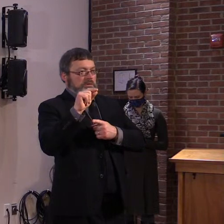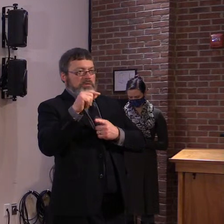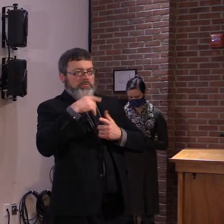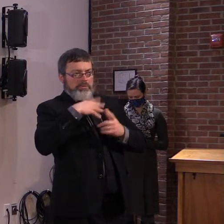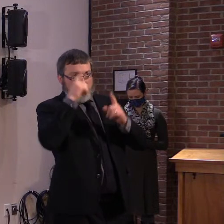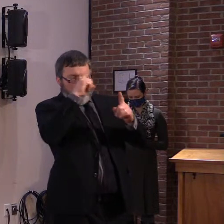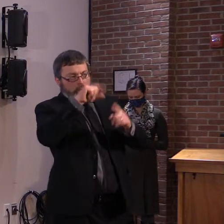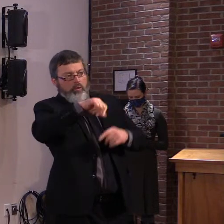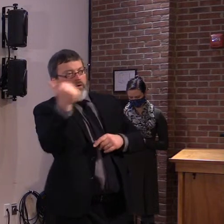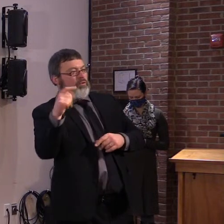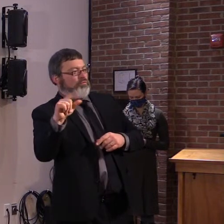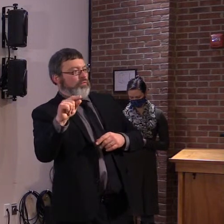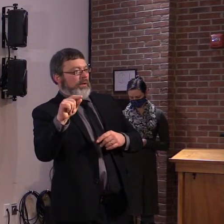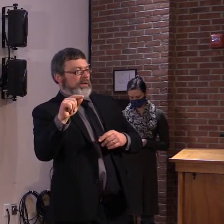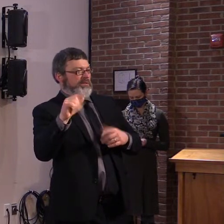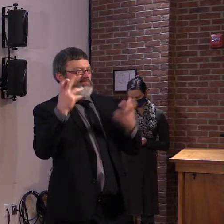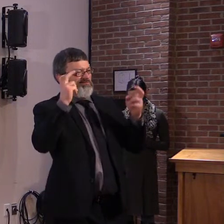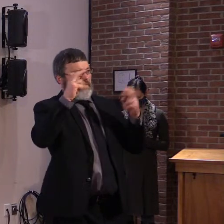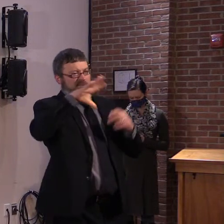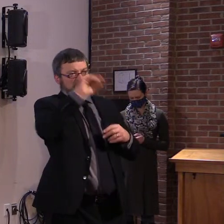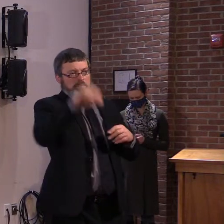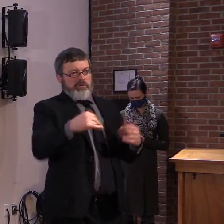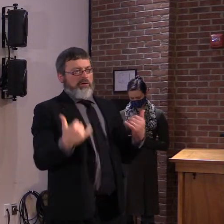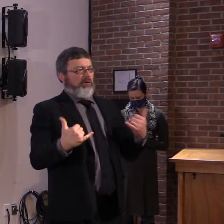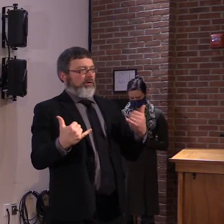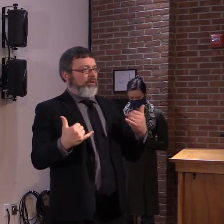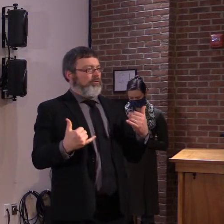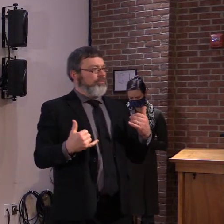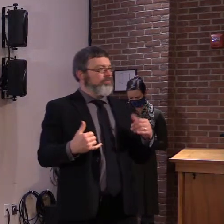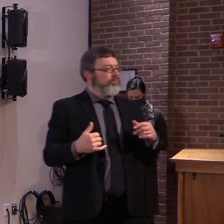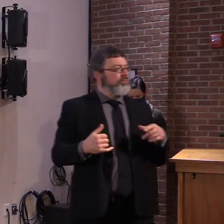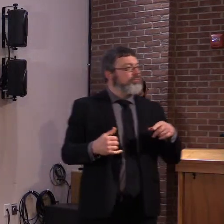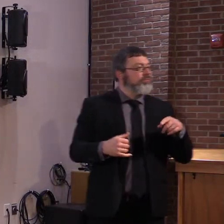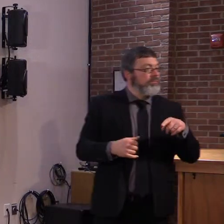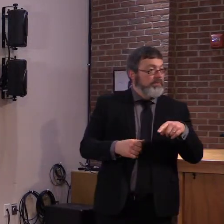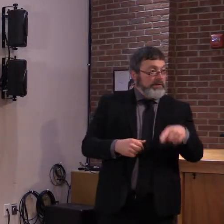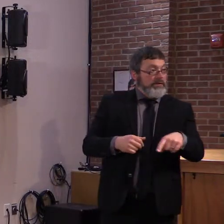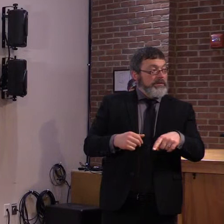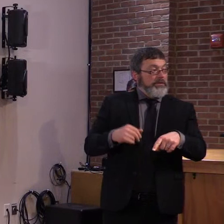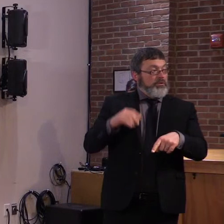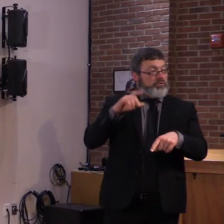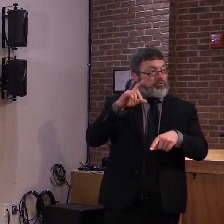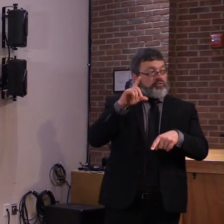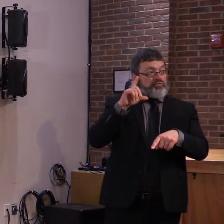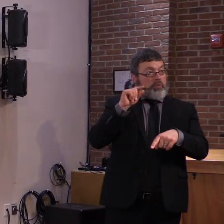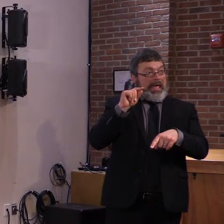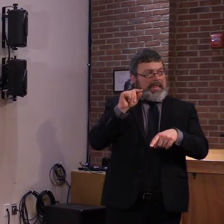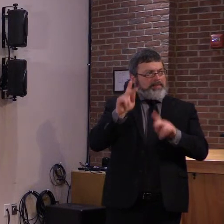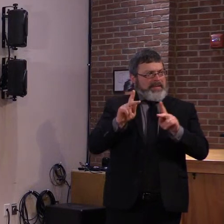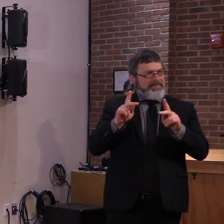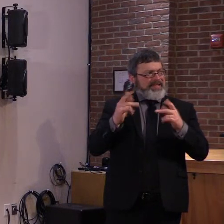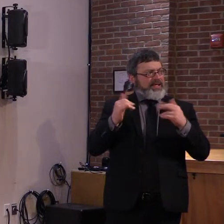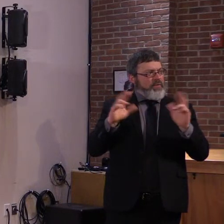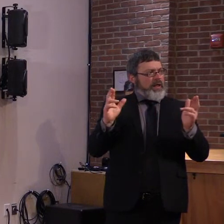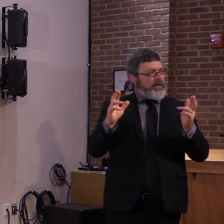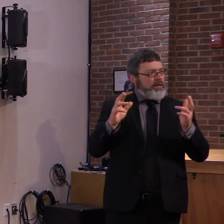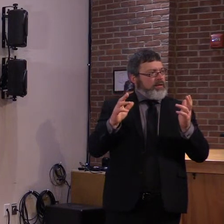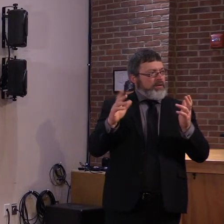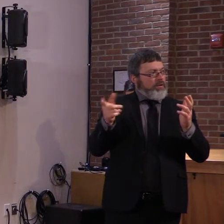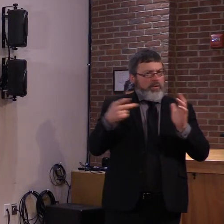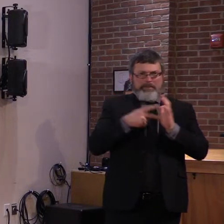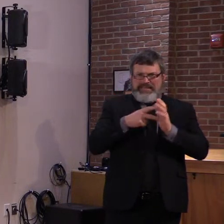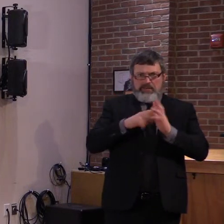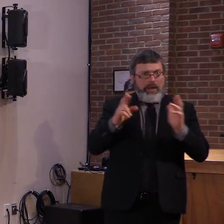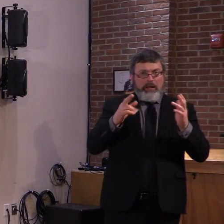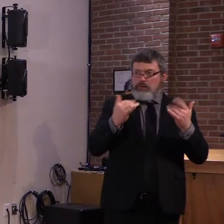And do you expect those 20 to how immediately will those 20